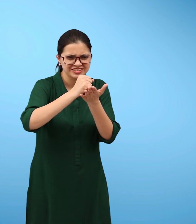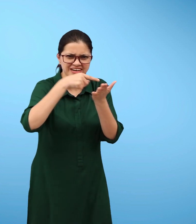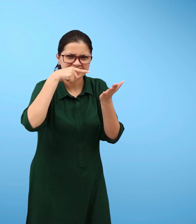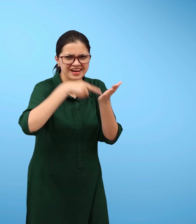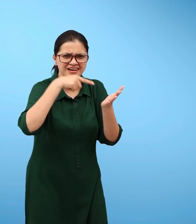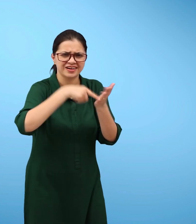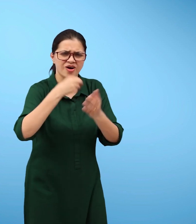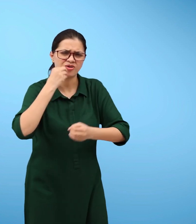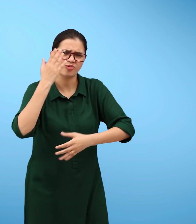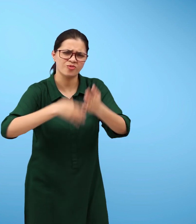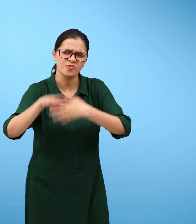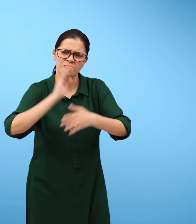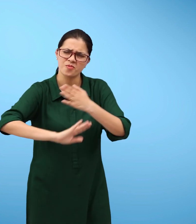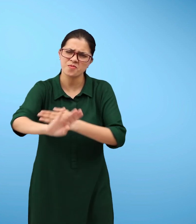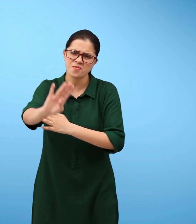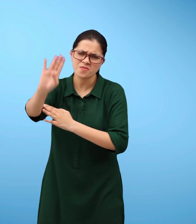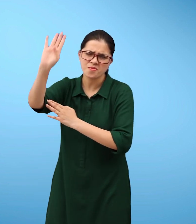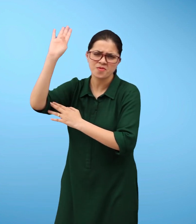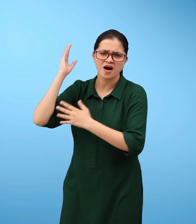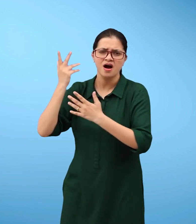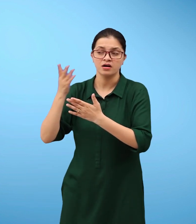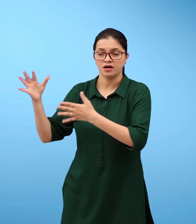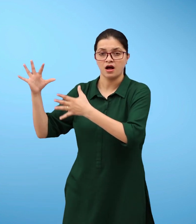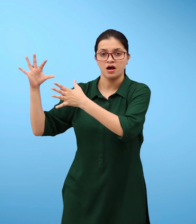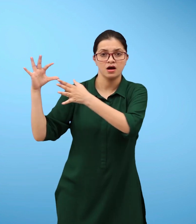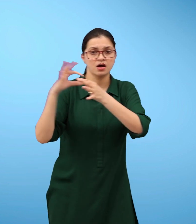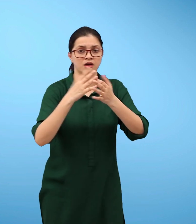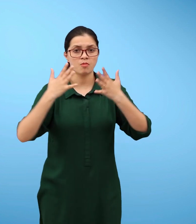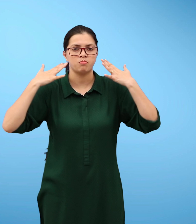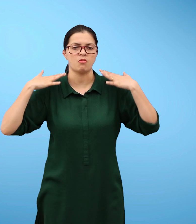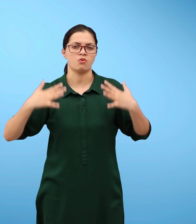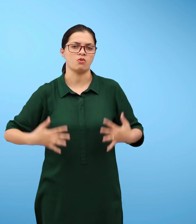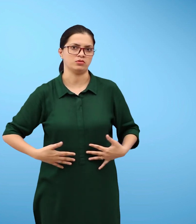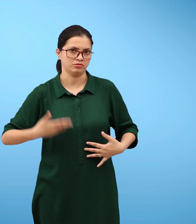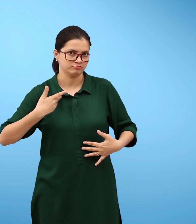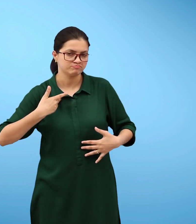Ayurveda is a well-known system of health science that was developed in ancient India.